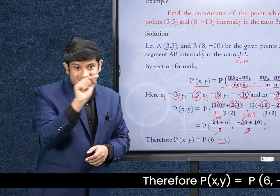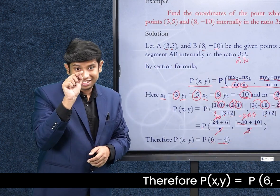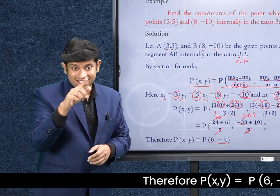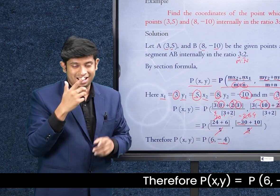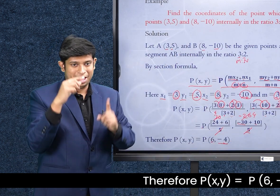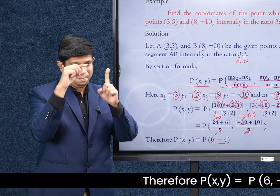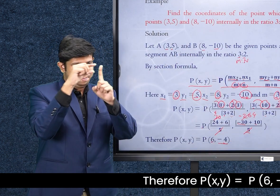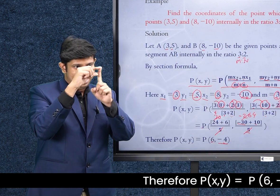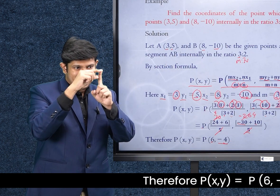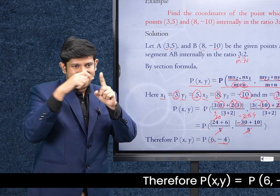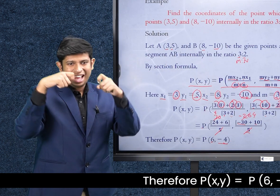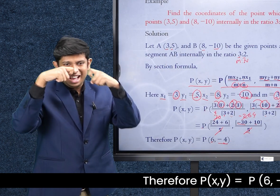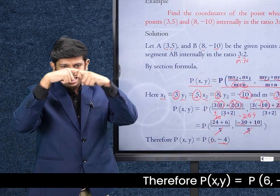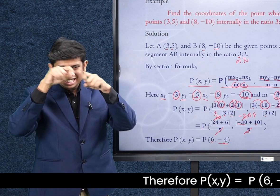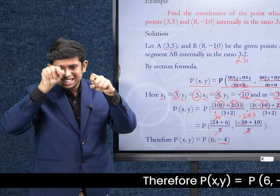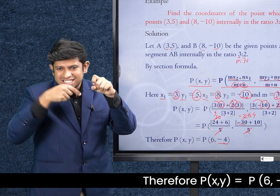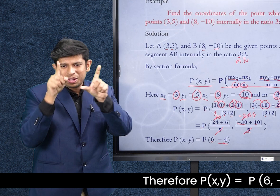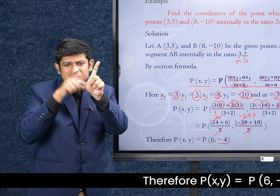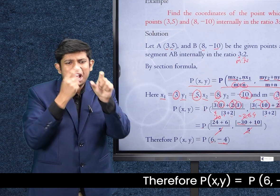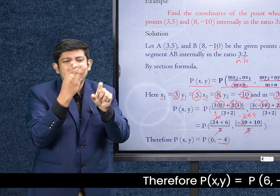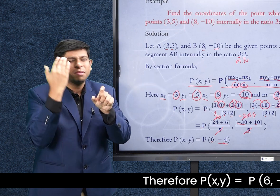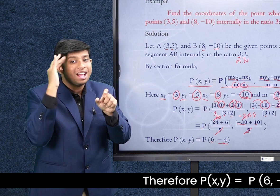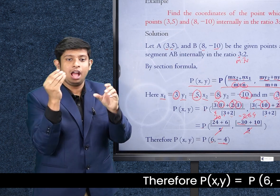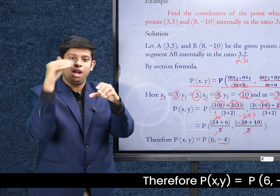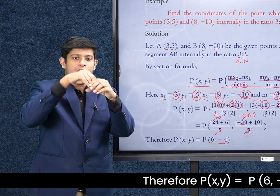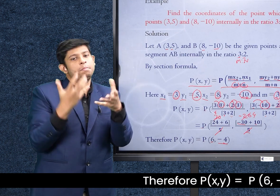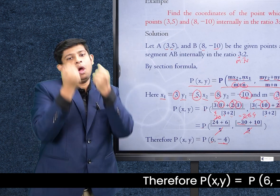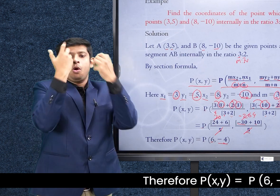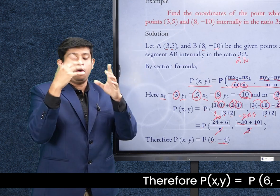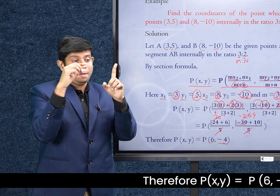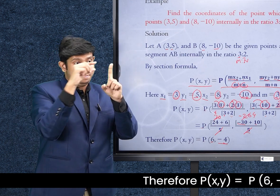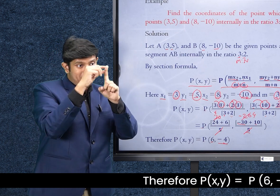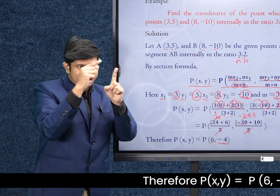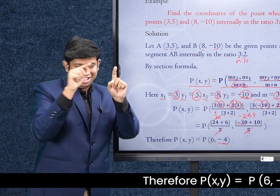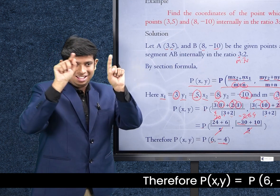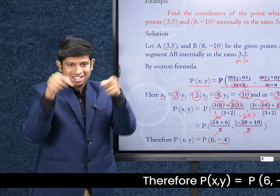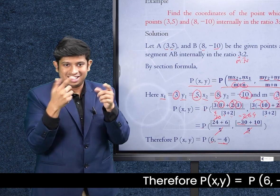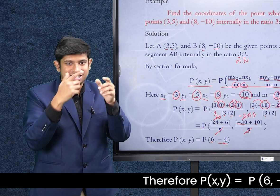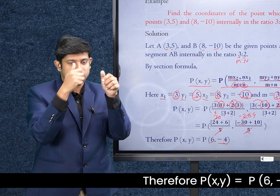Therefore, P of x comma y is equal to P of 6 comma minus 4.